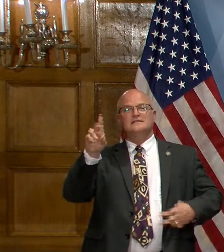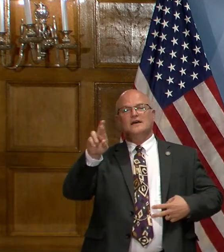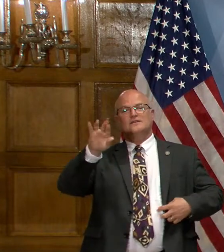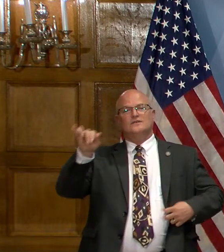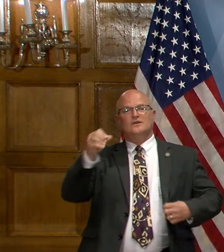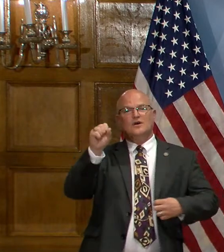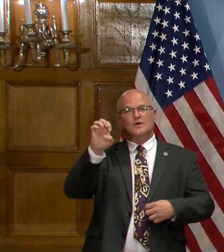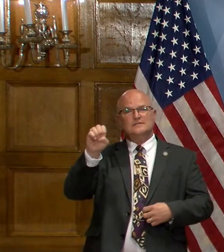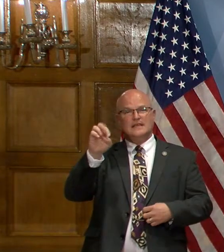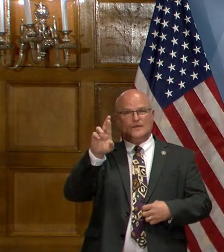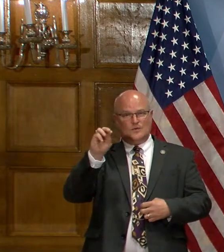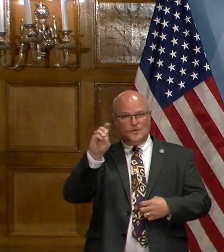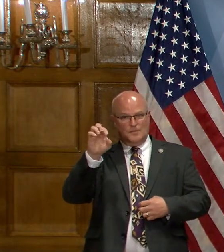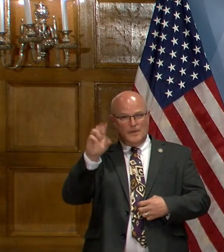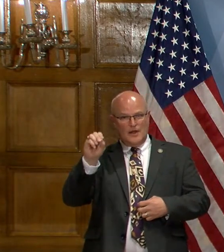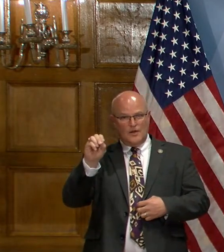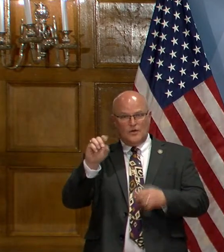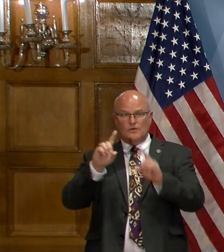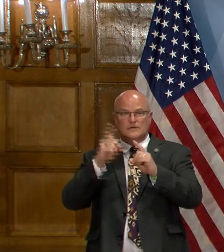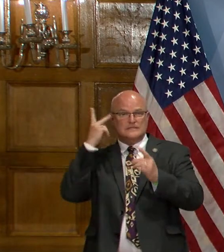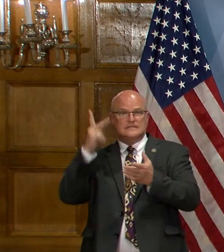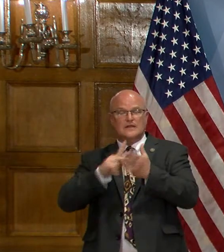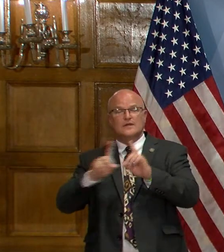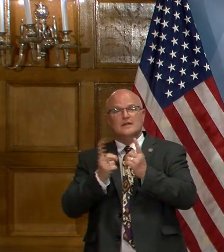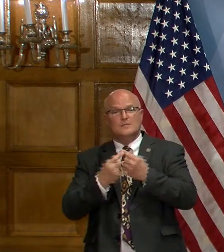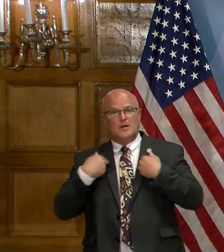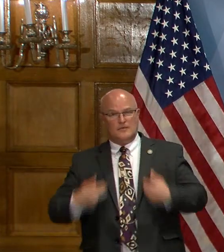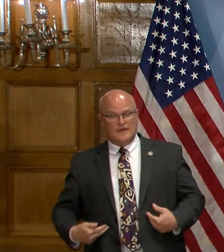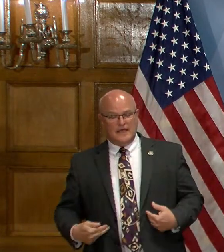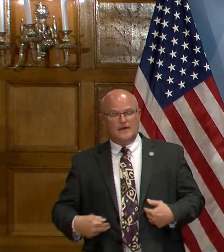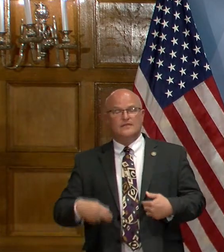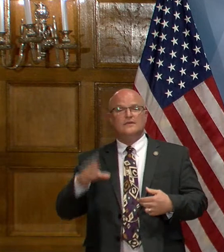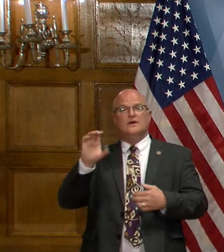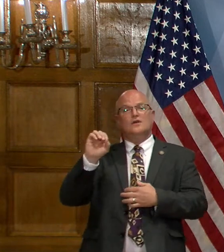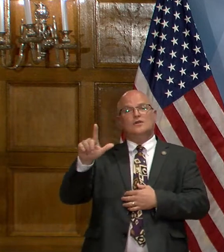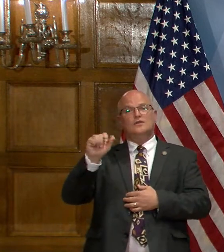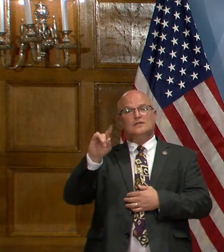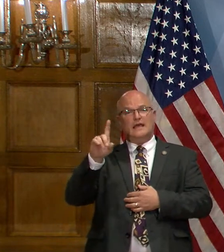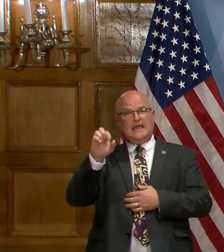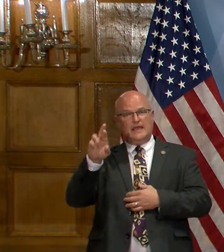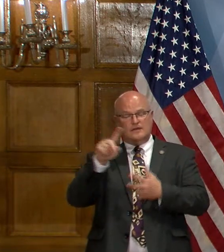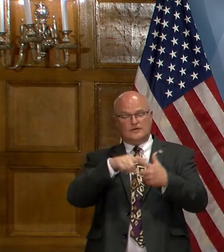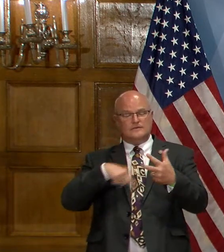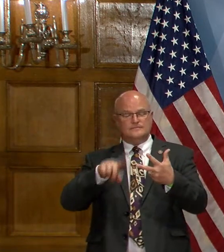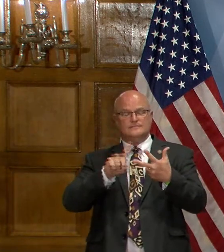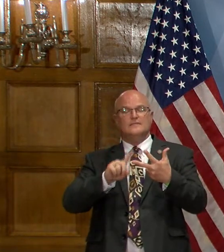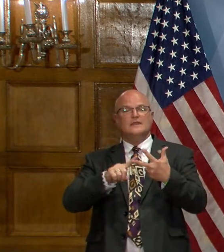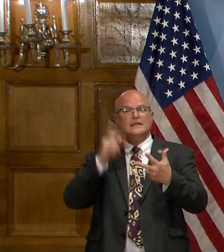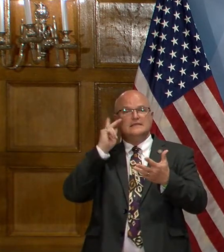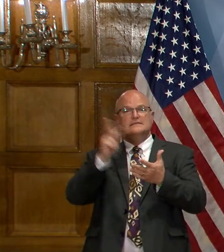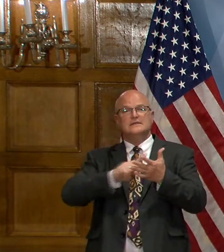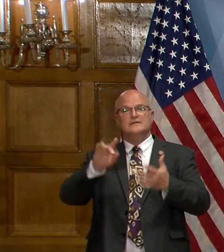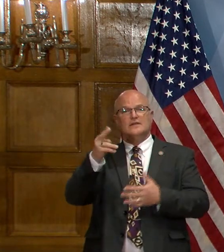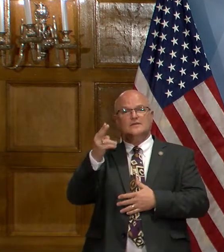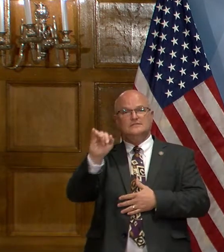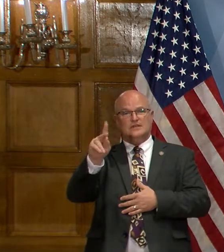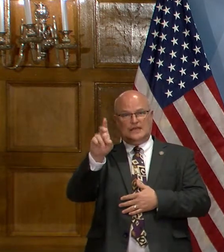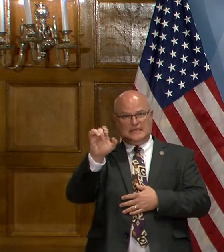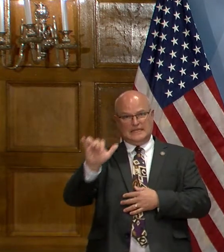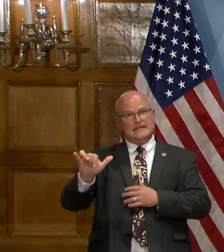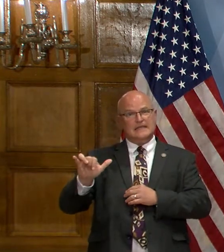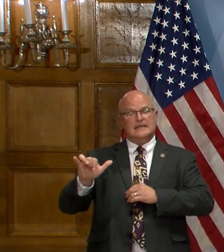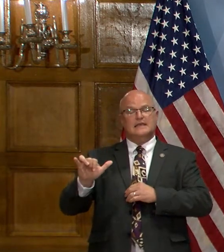of Department of Health, as well as Colonel Robert Ader, and then Secretary Johnny Key.